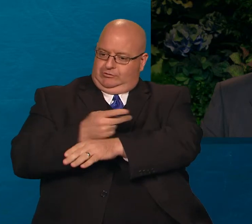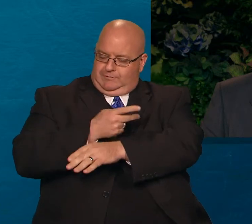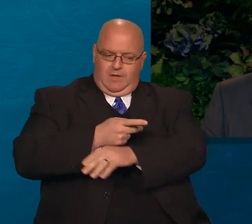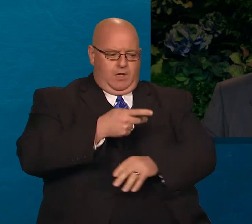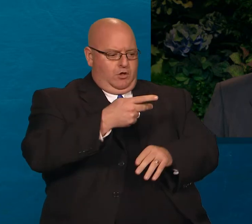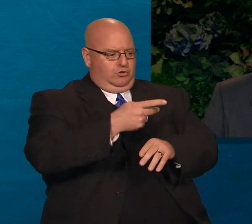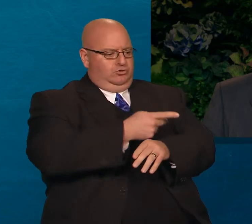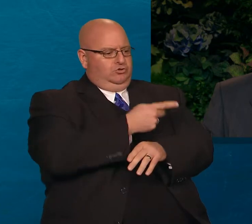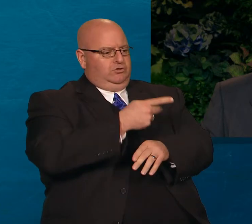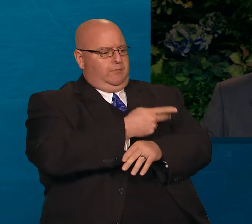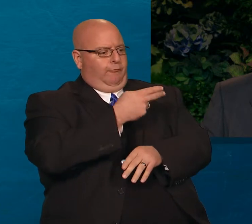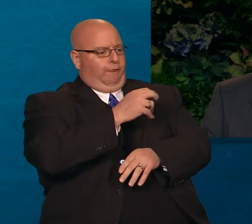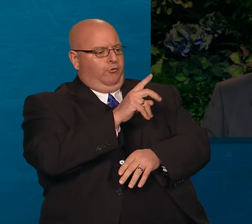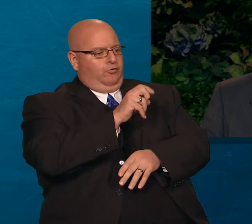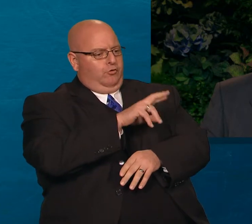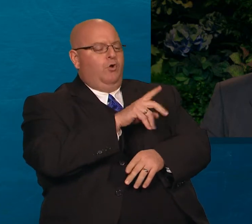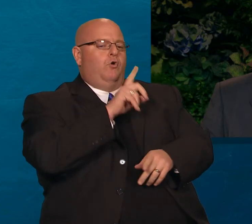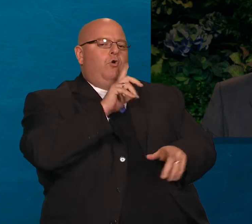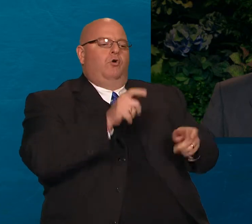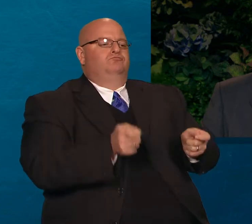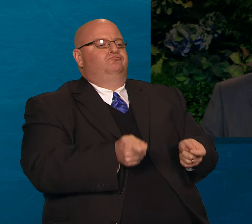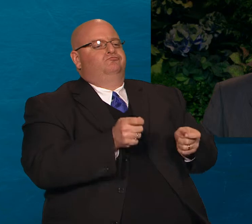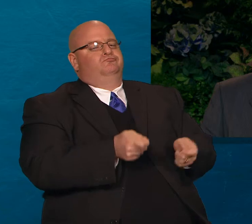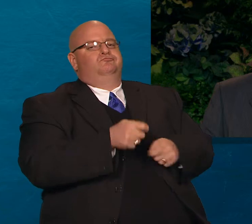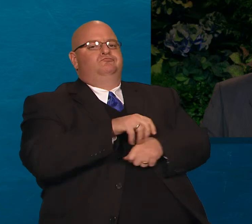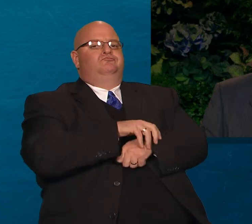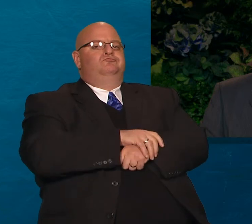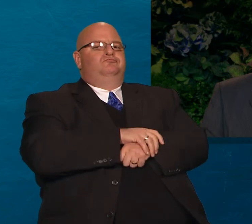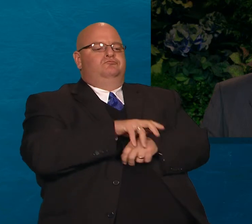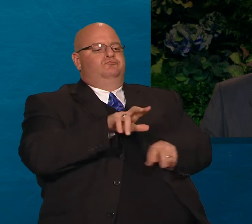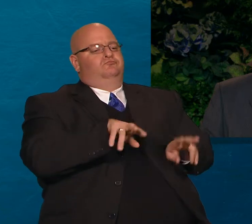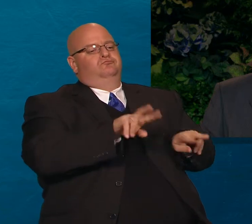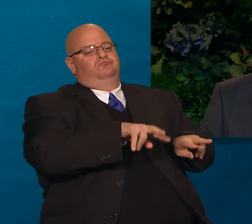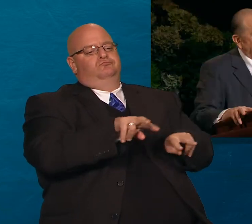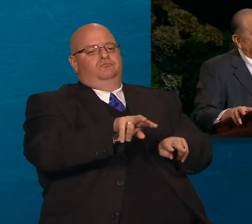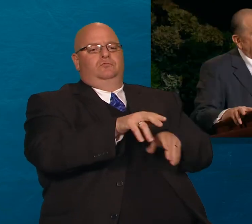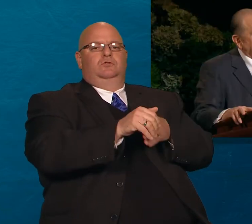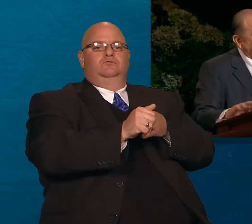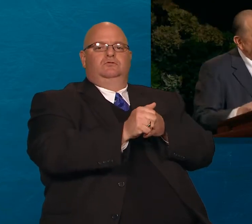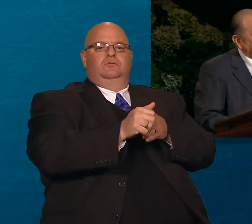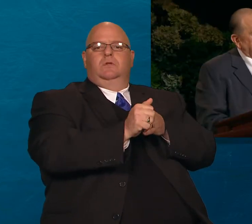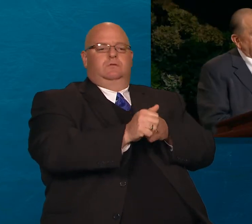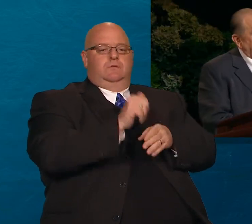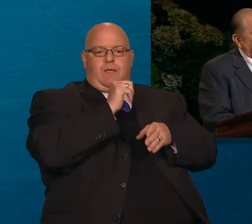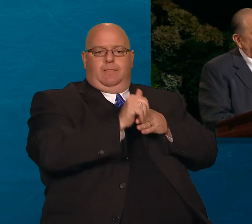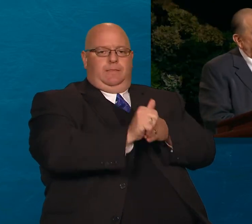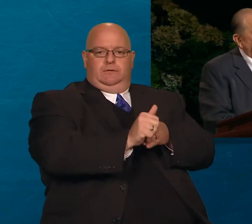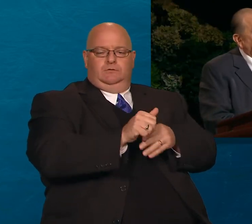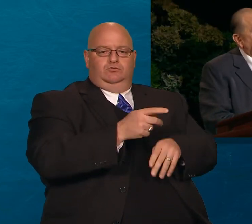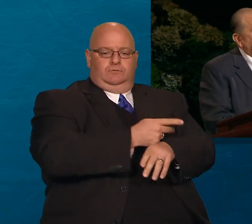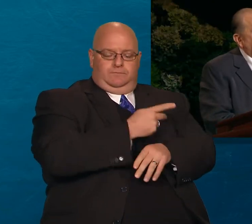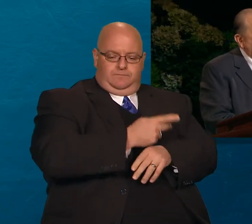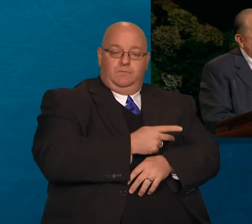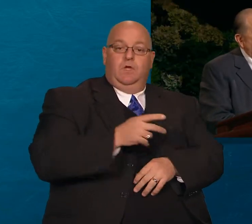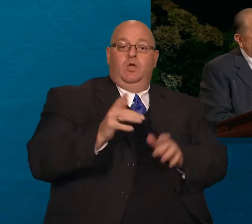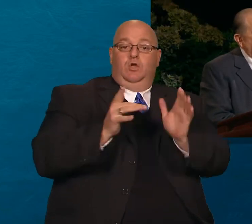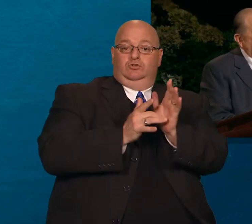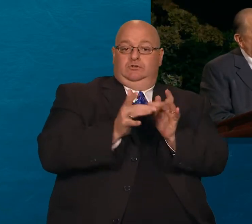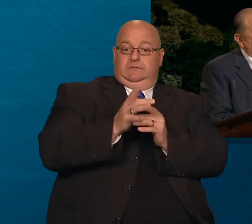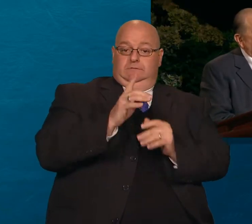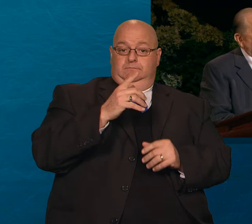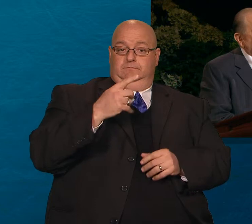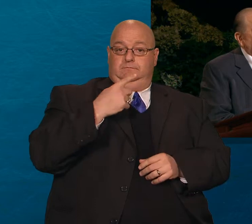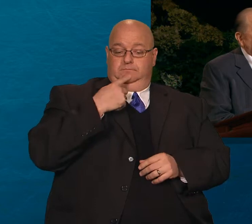sheep herder who rode casually behind his sheep. Jesus said,